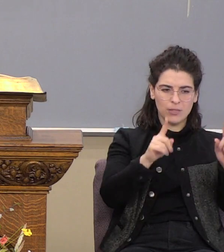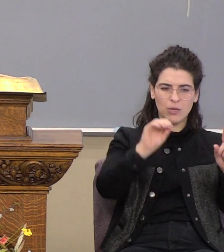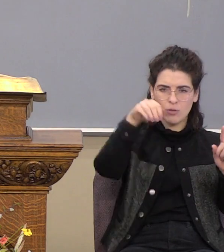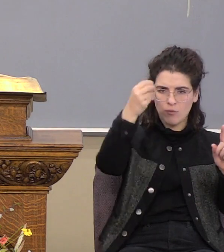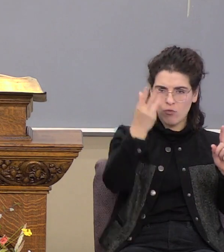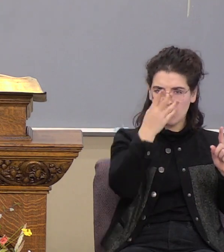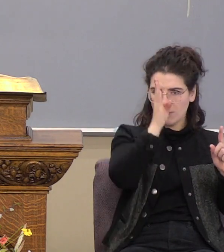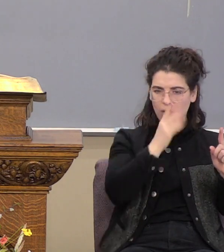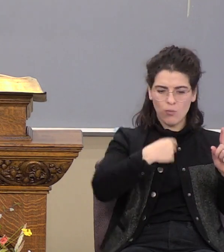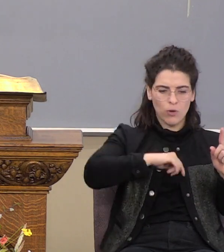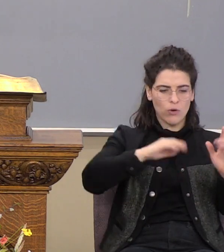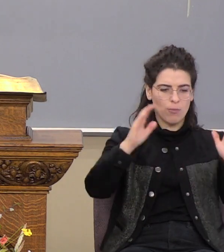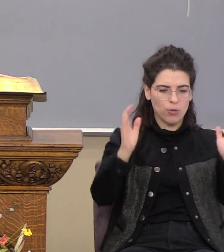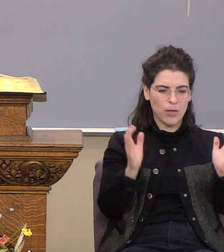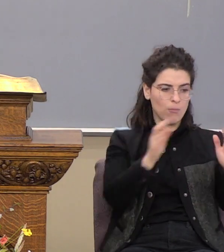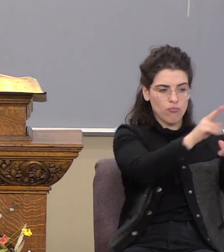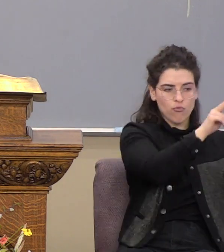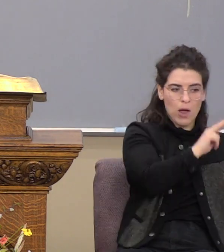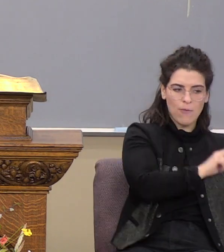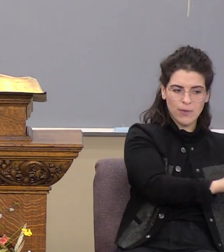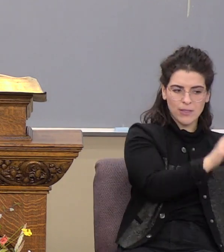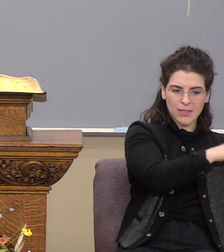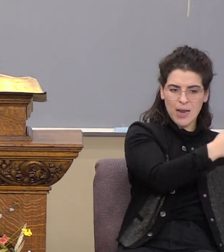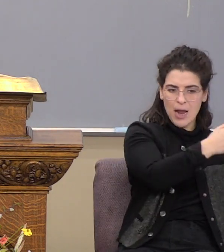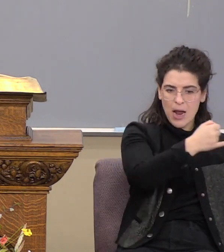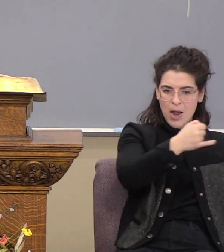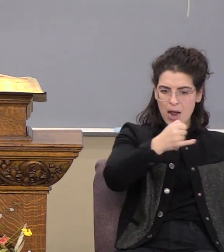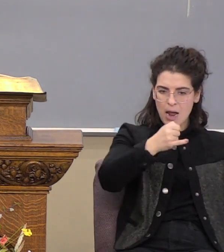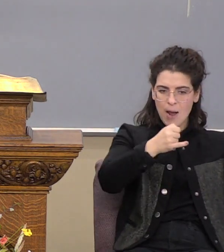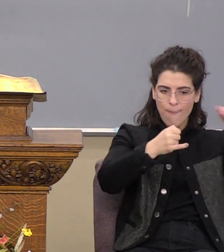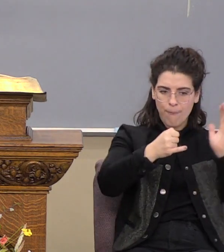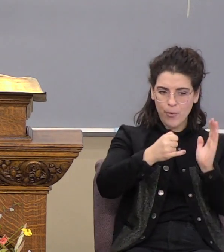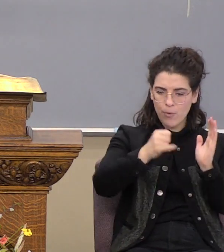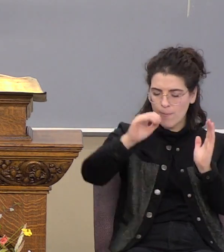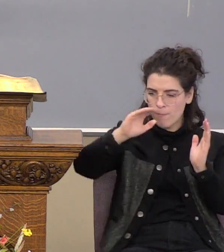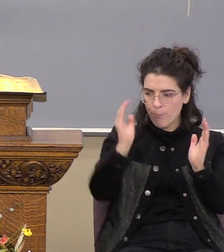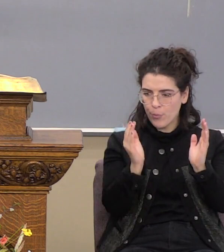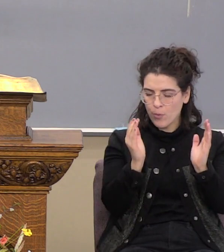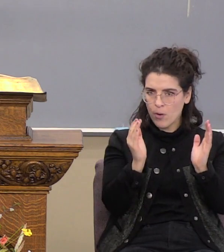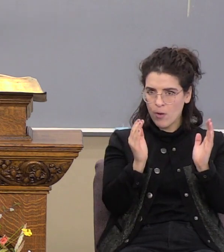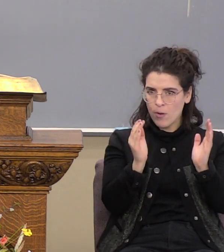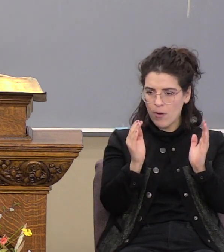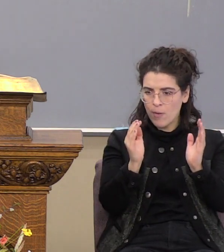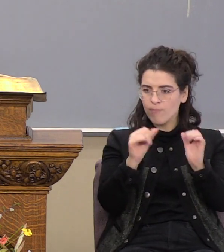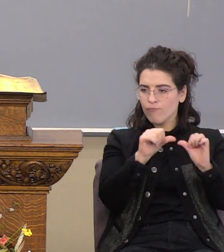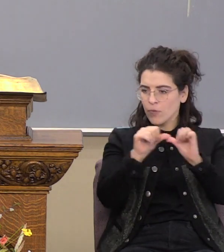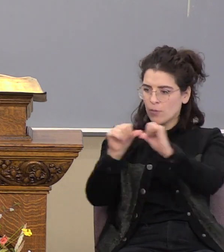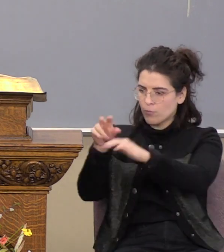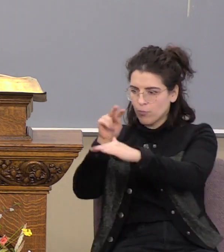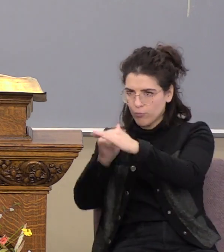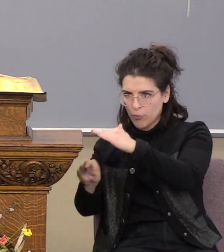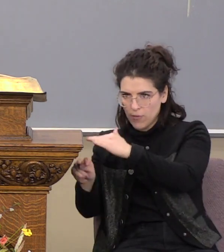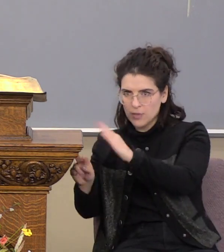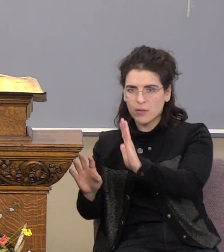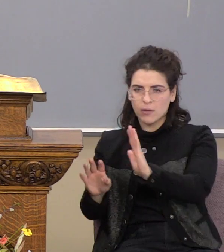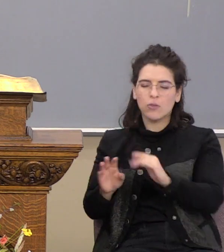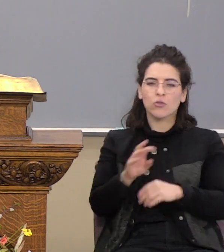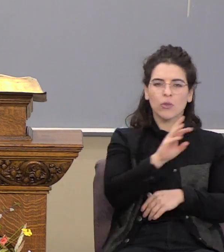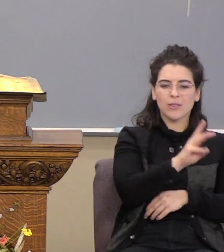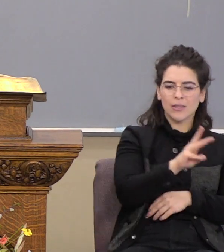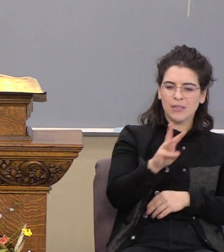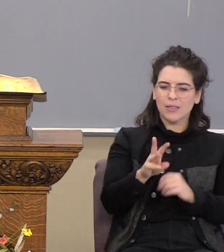to prophecy, all right? The 66 books of the Bible has as